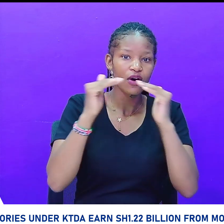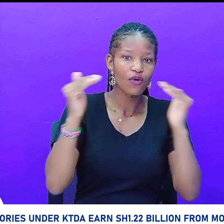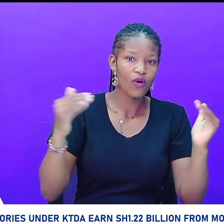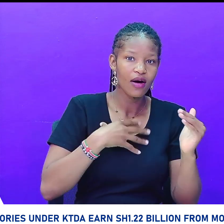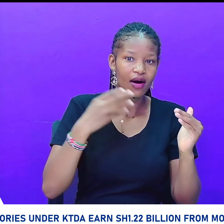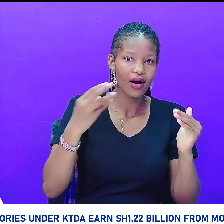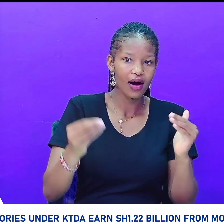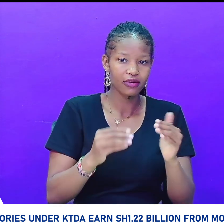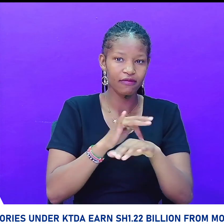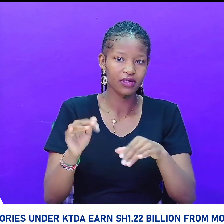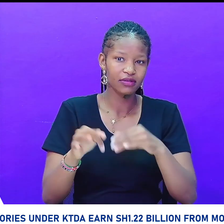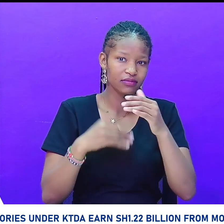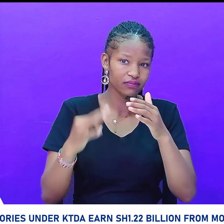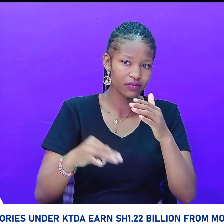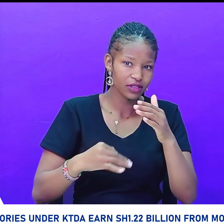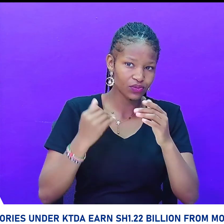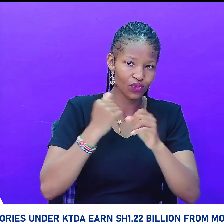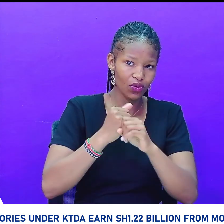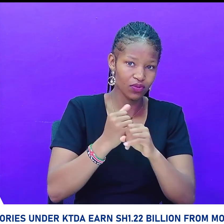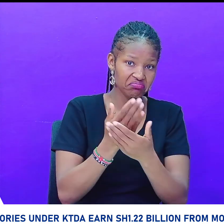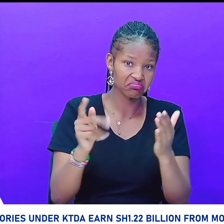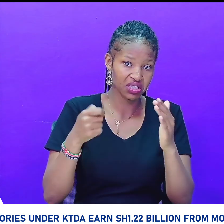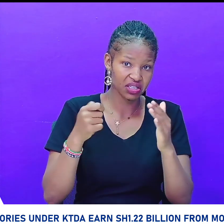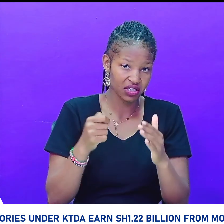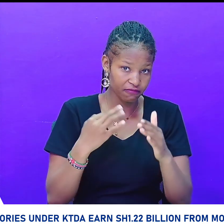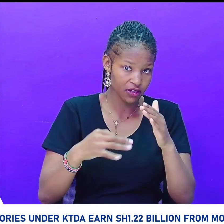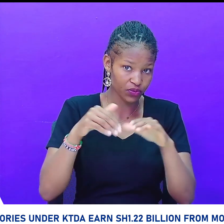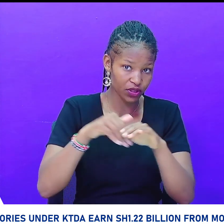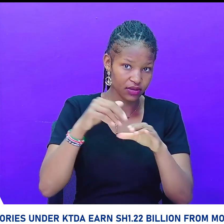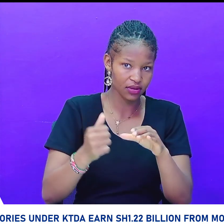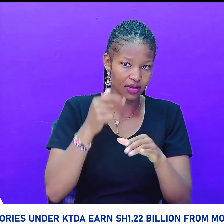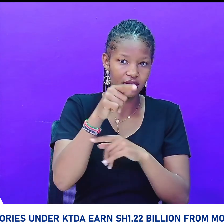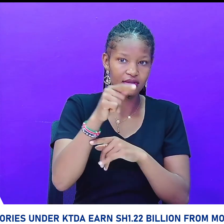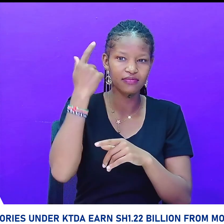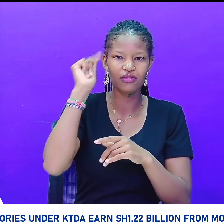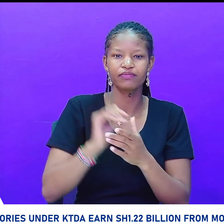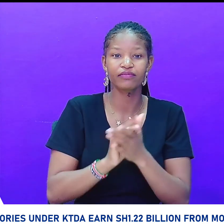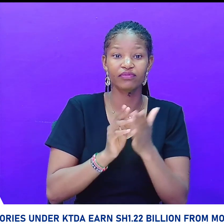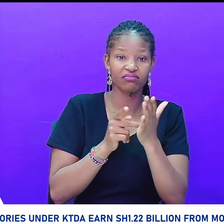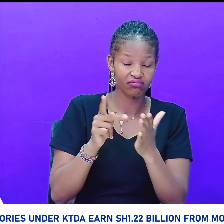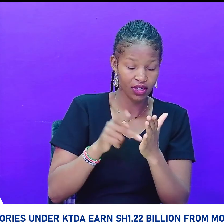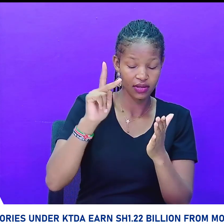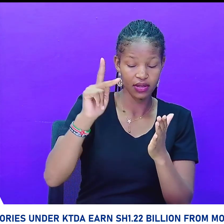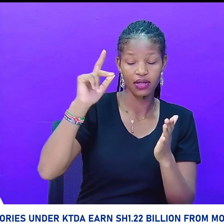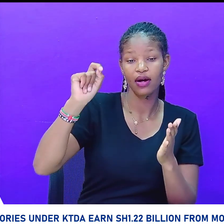KTDA officials noted that consistent quality and efficient factory operations were key factors in